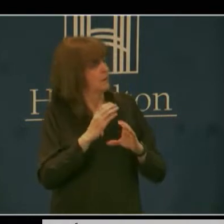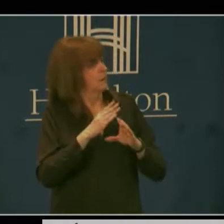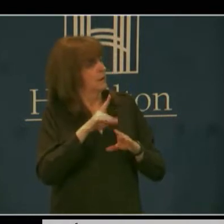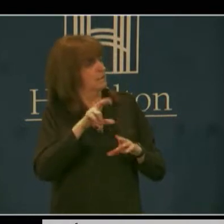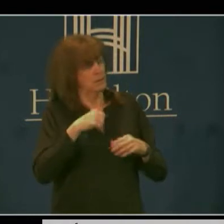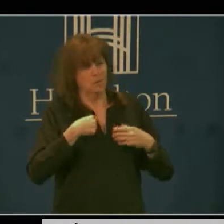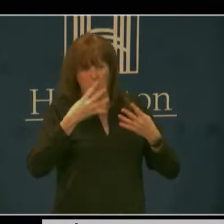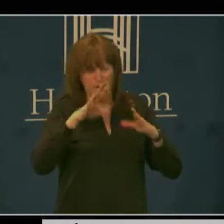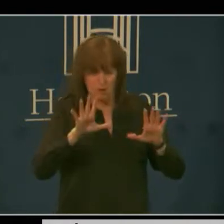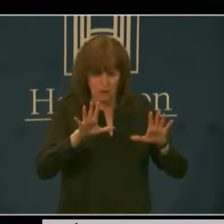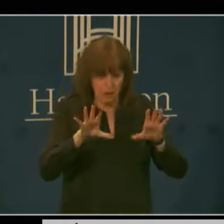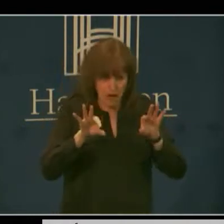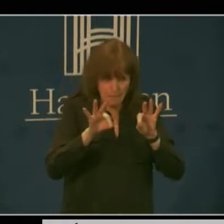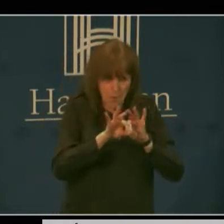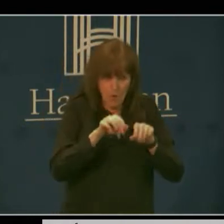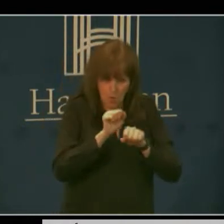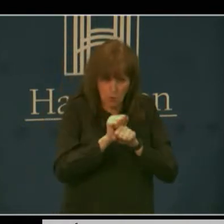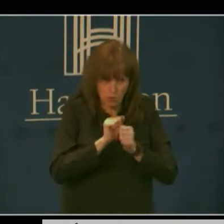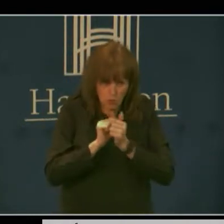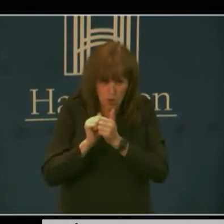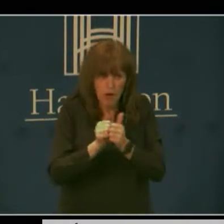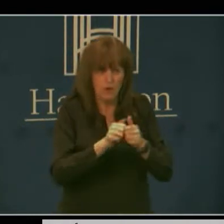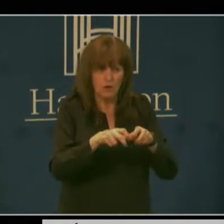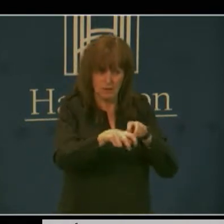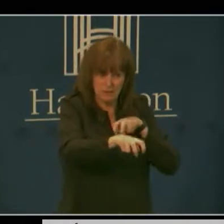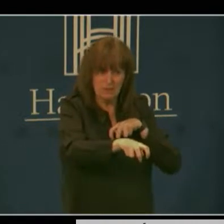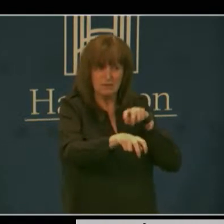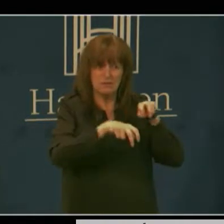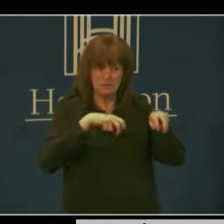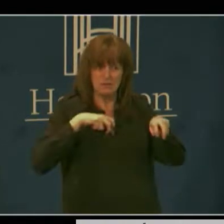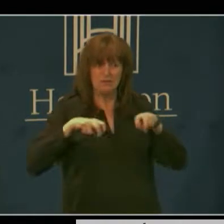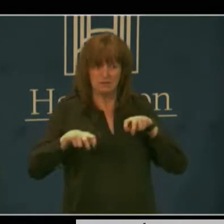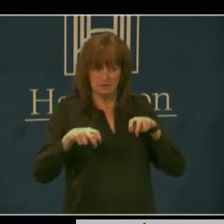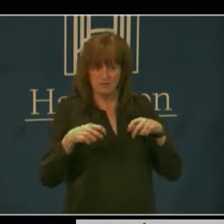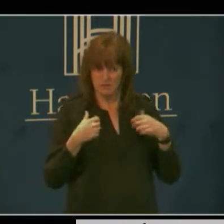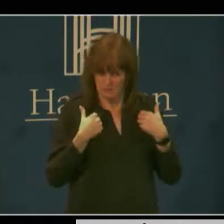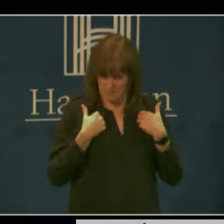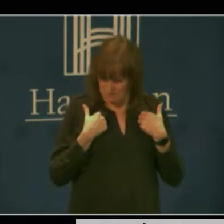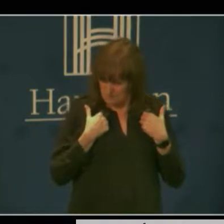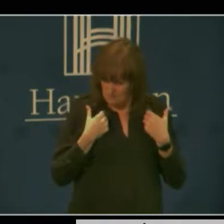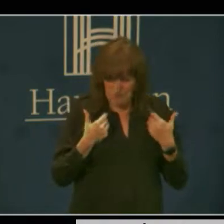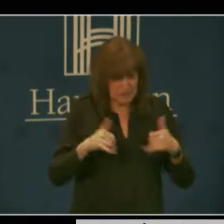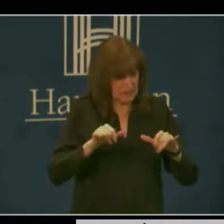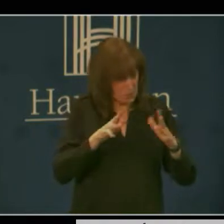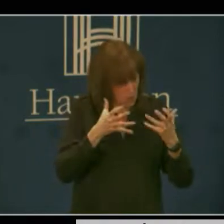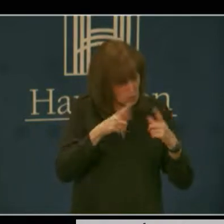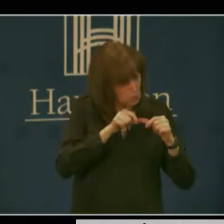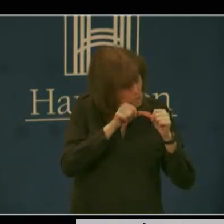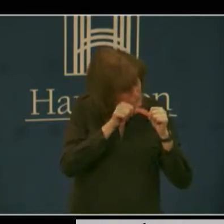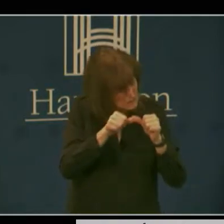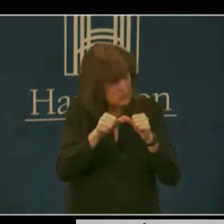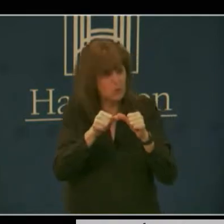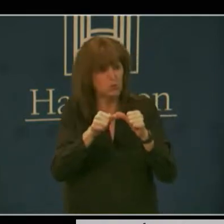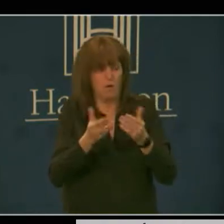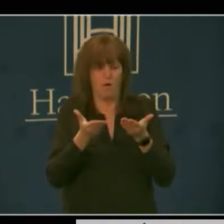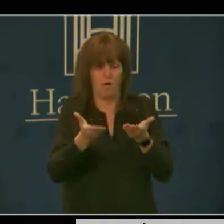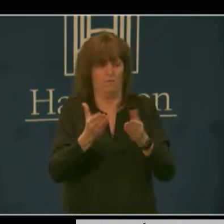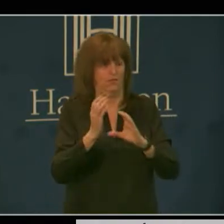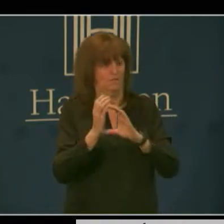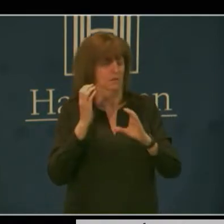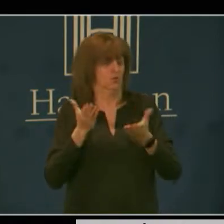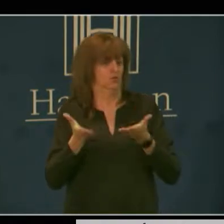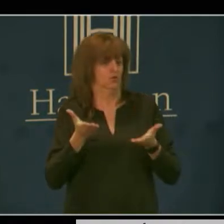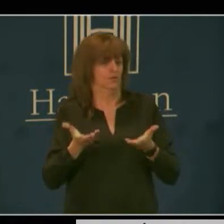which is a good thing, but also make sure it's there for the people who need it most. Thank you, Paul. Yes, it is all about working